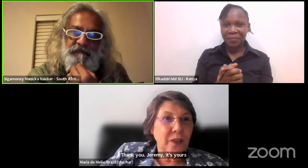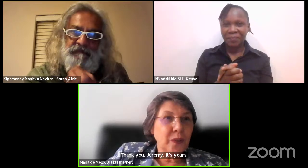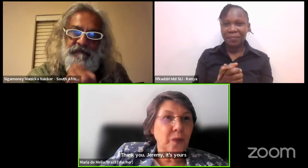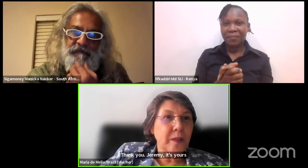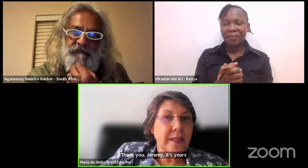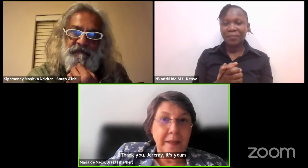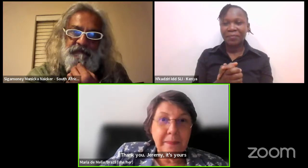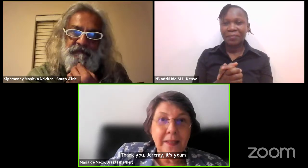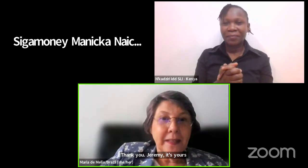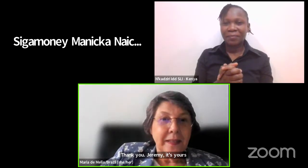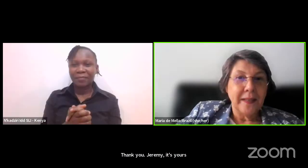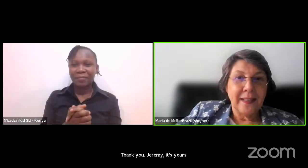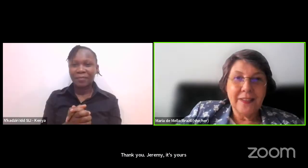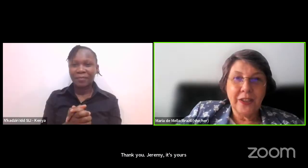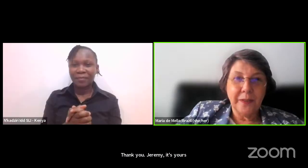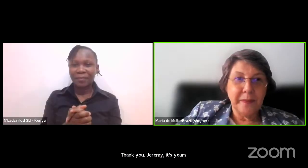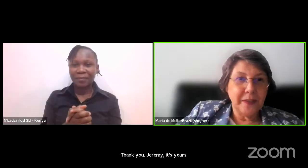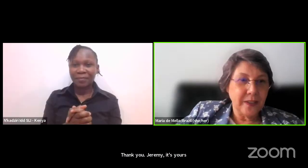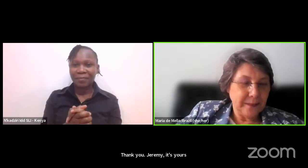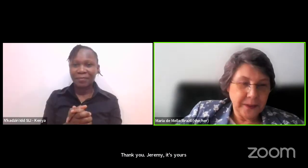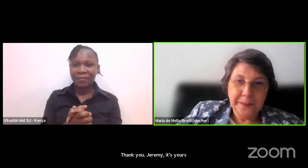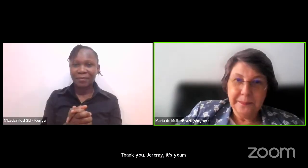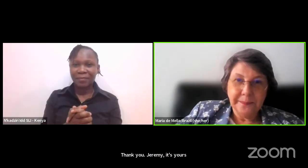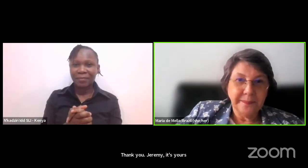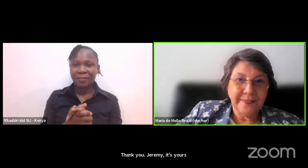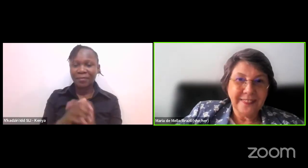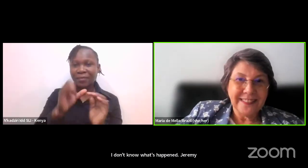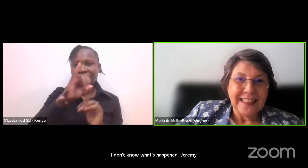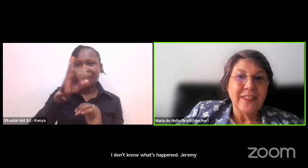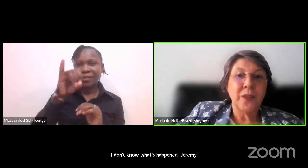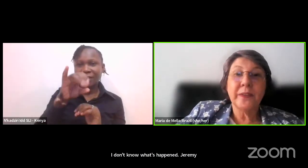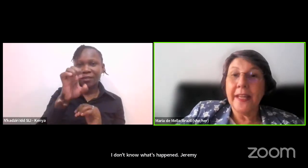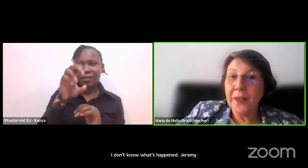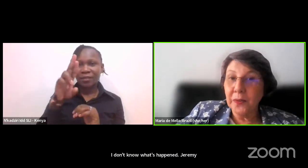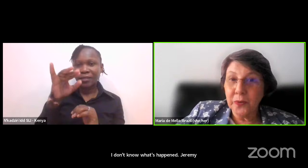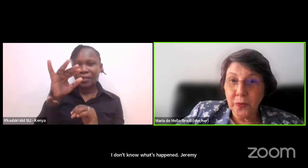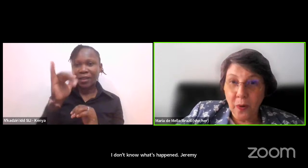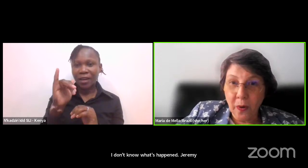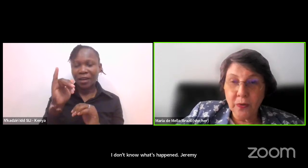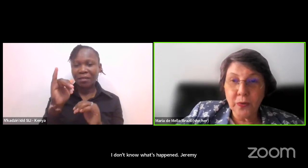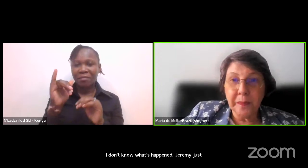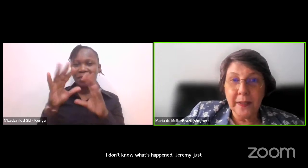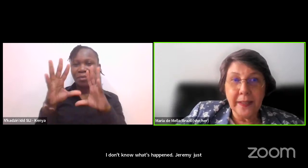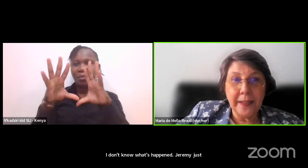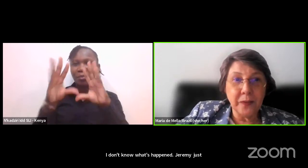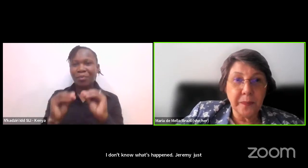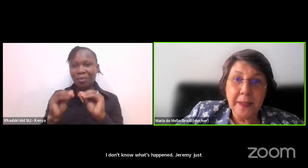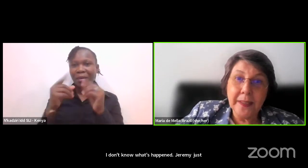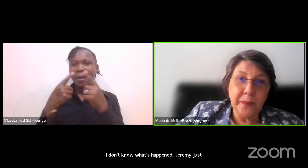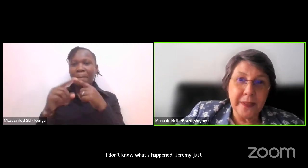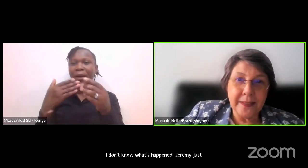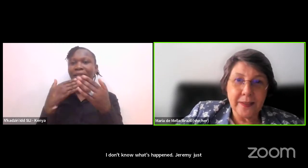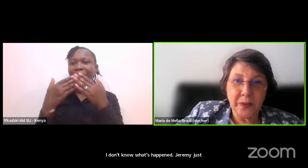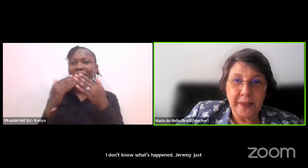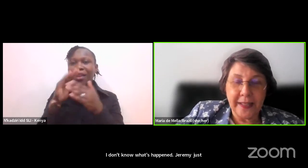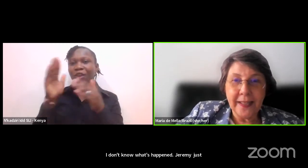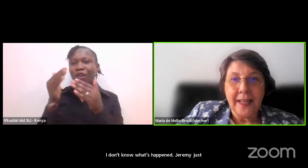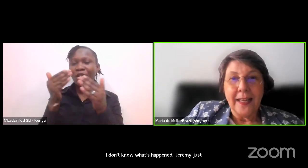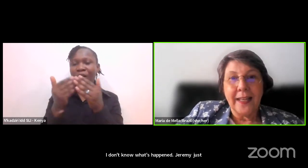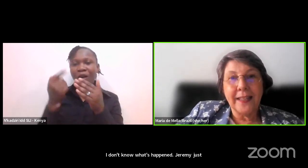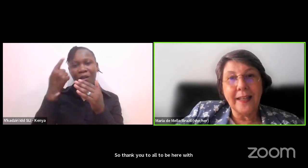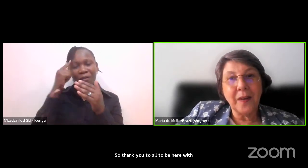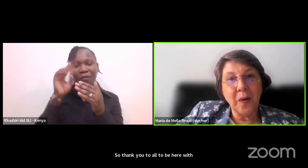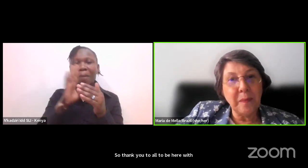I don't know what's happened. Jeremy just okay. So thank you to all to be here with us